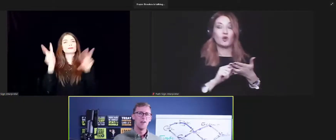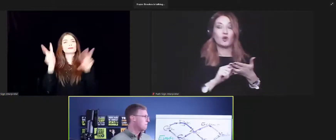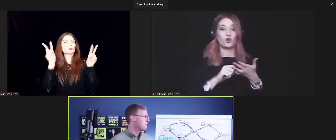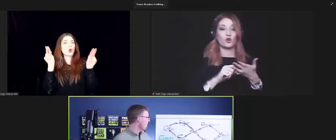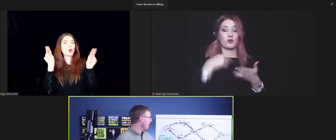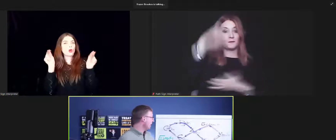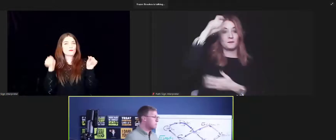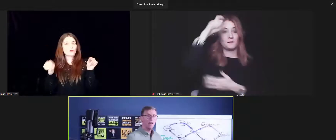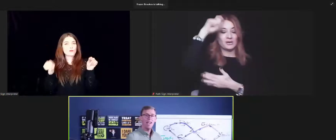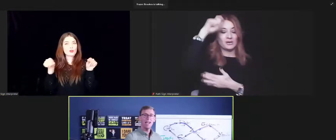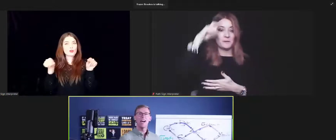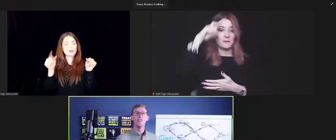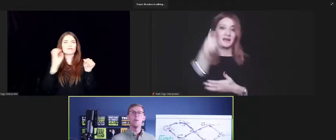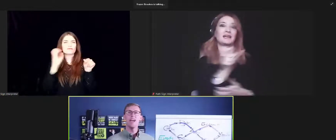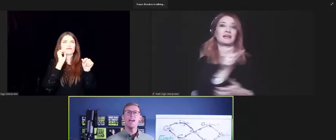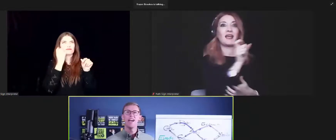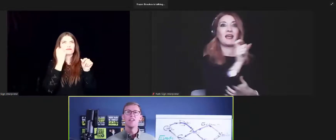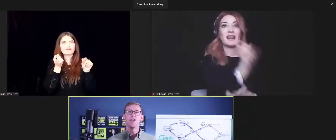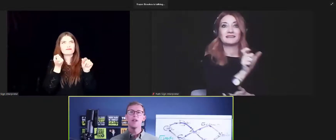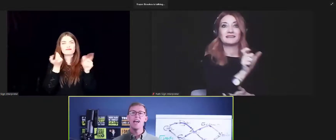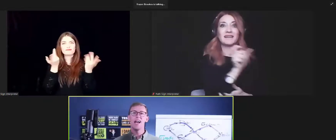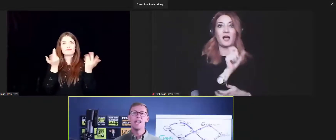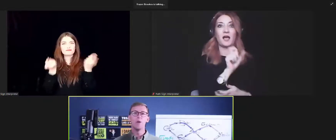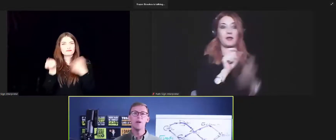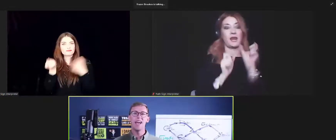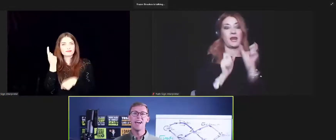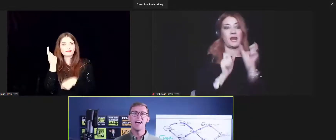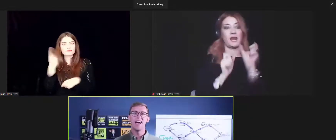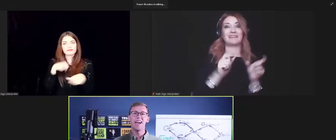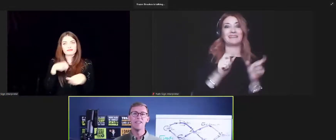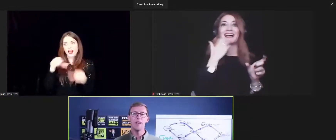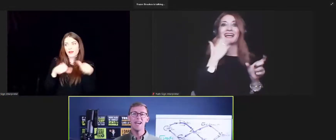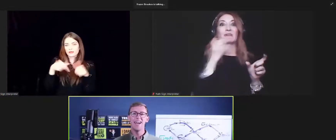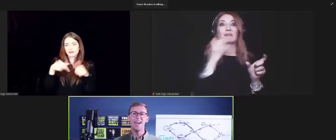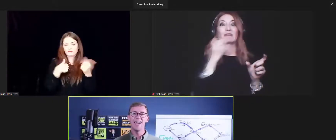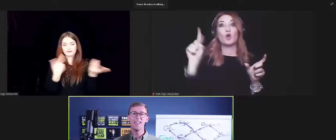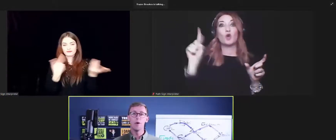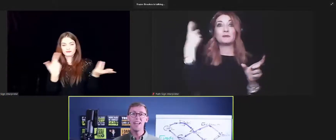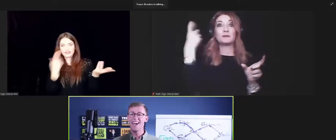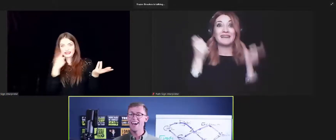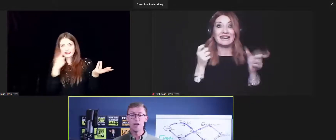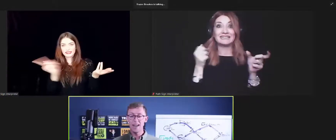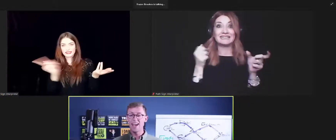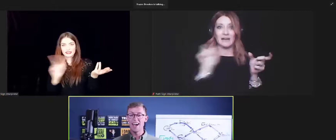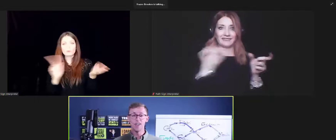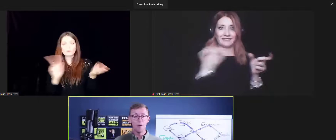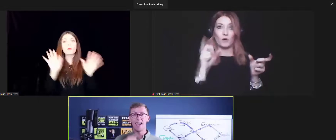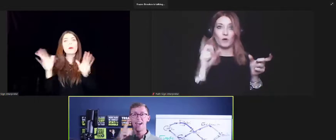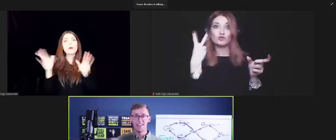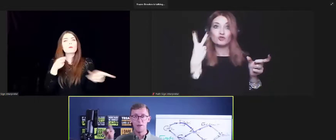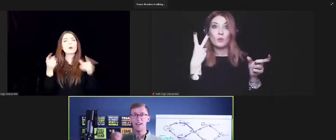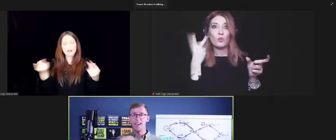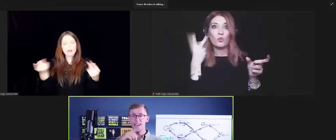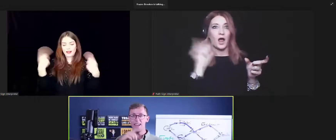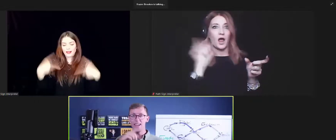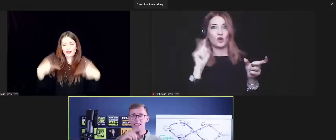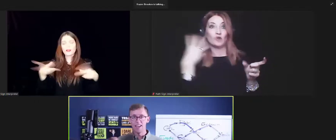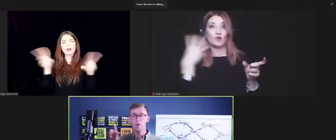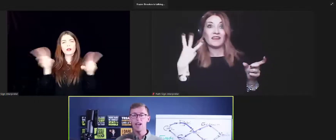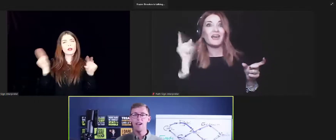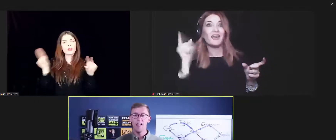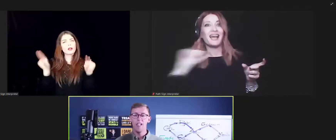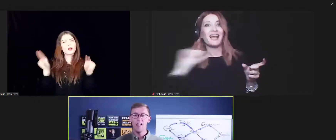But when I keep doing it and doing it and doing it and doing it and doing it and doing it and doing it and doing it and doing it and doing